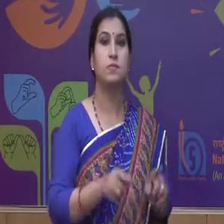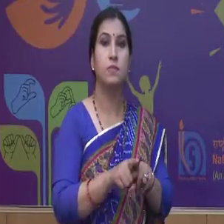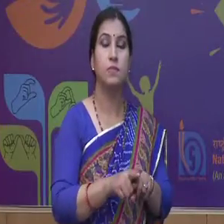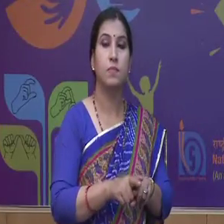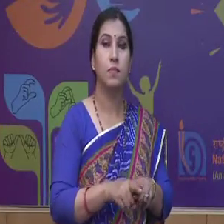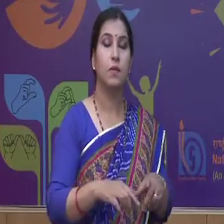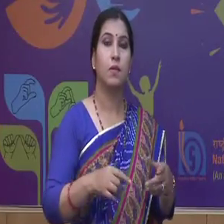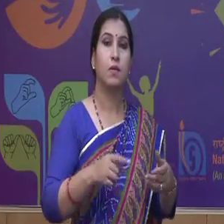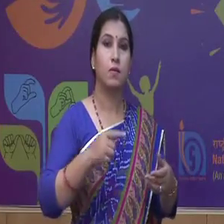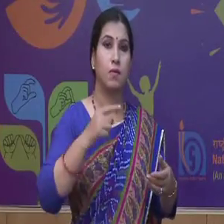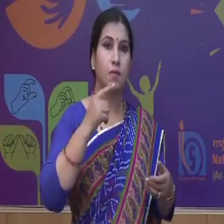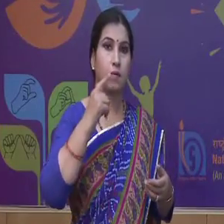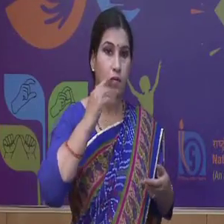widow remarriage, etc.